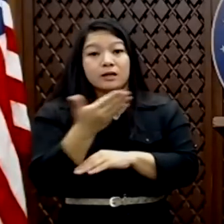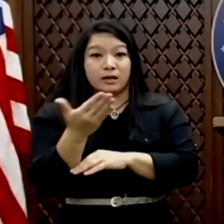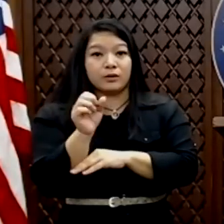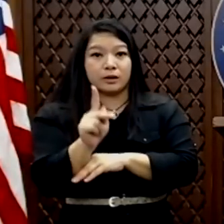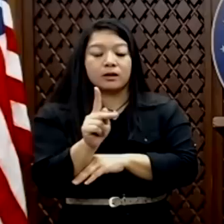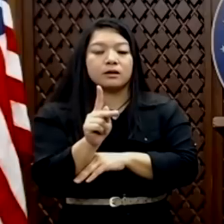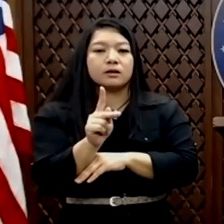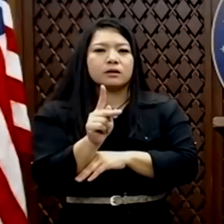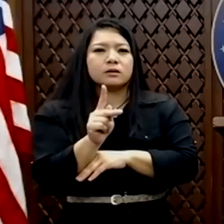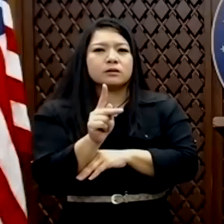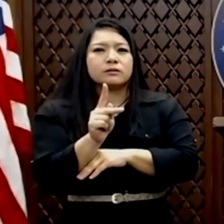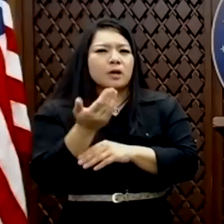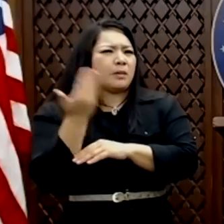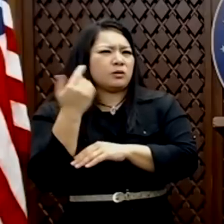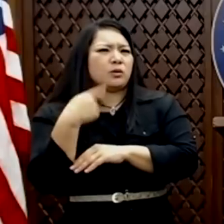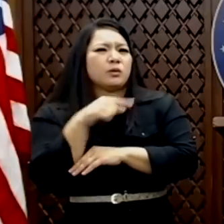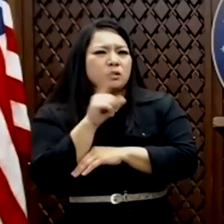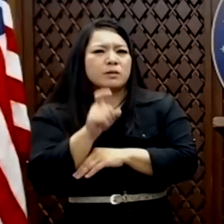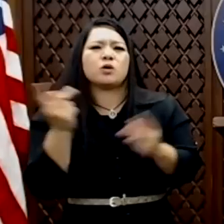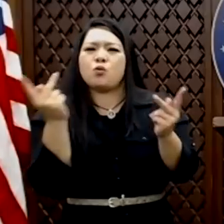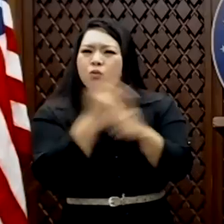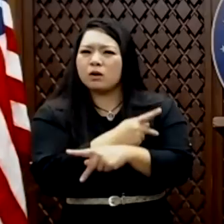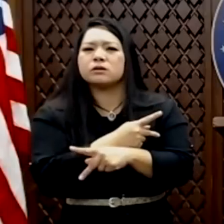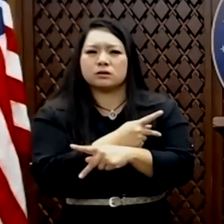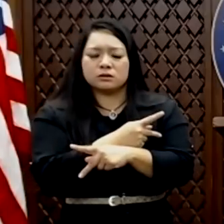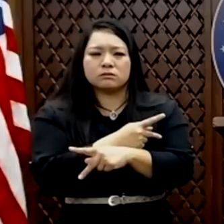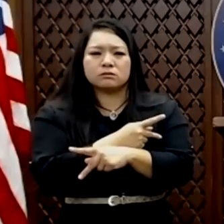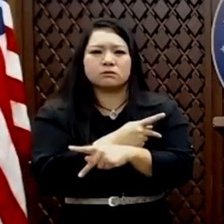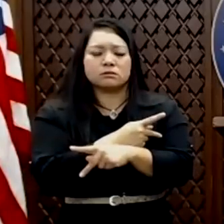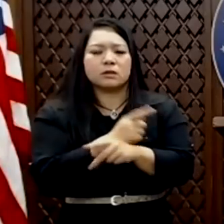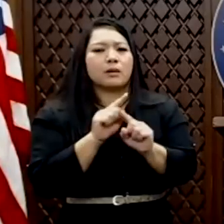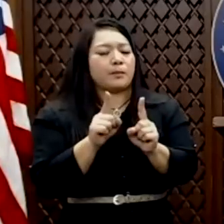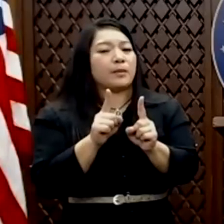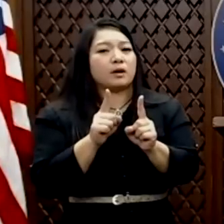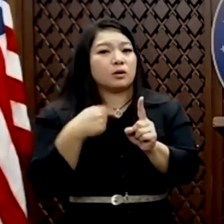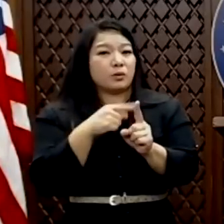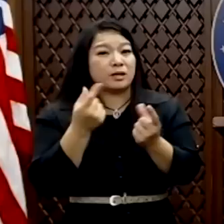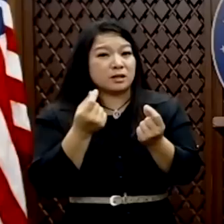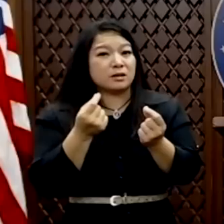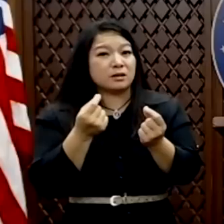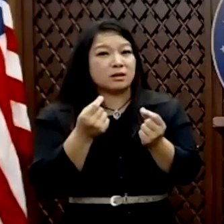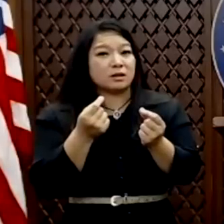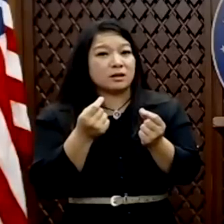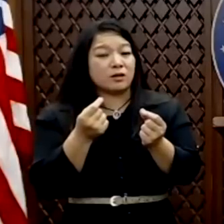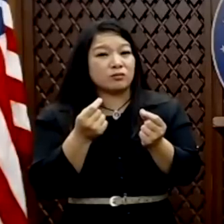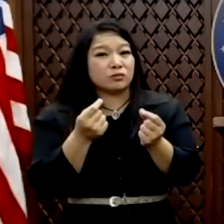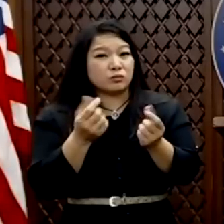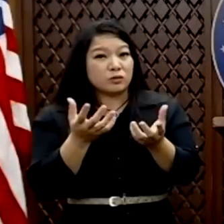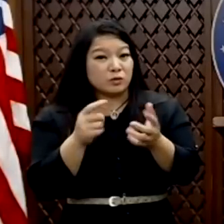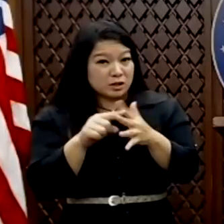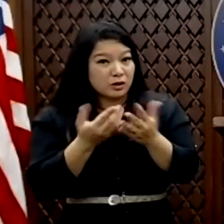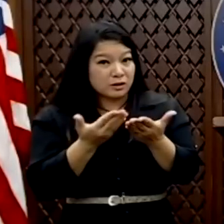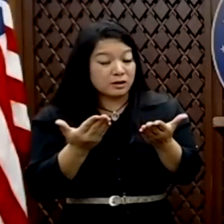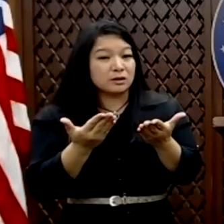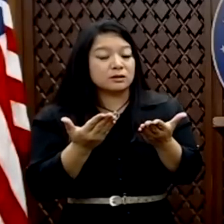anything, we would have been in a worse situation. But the fact that we became very aggressive about